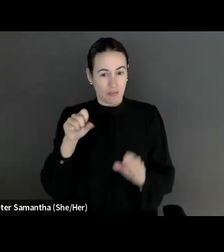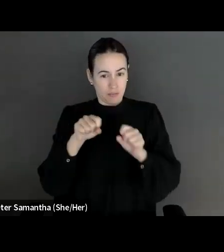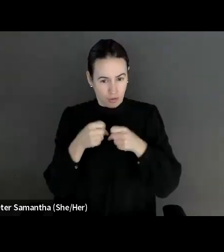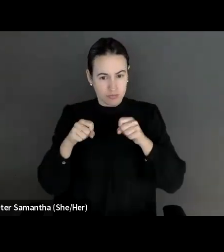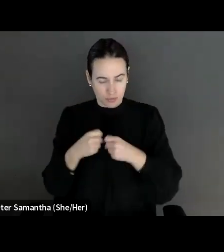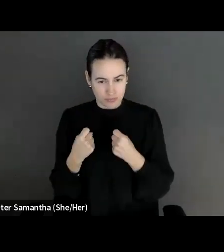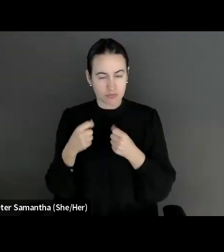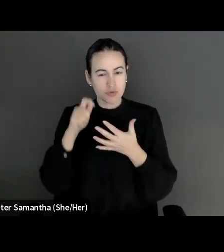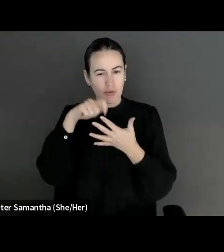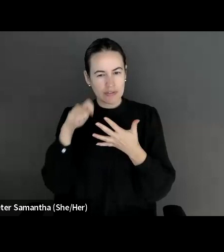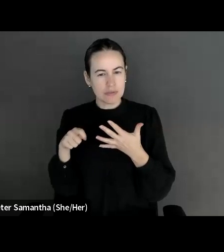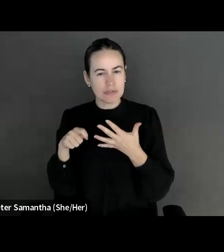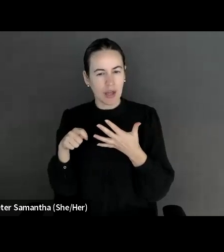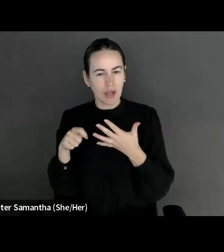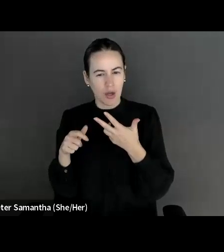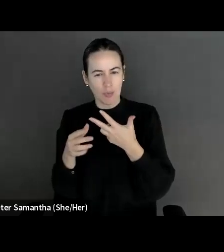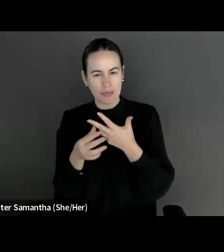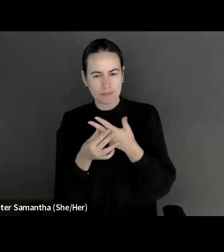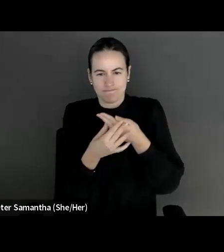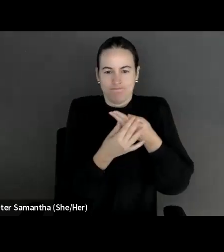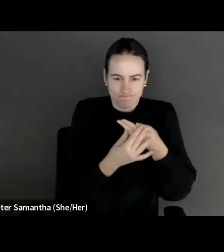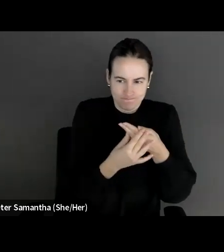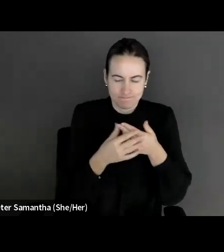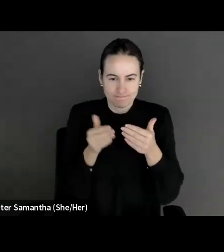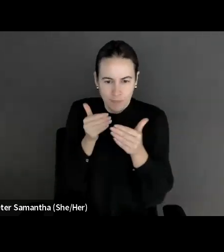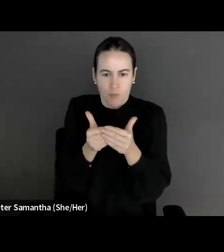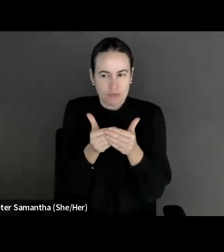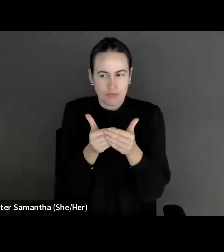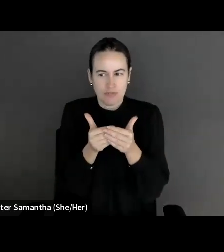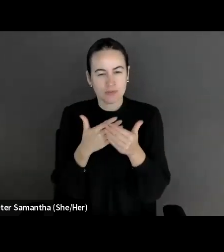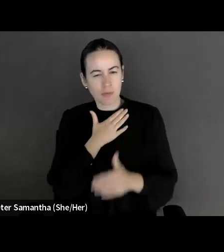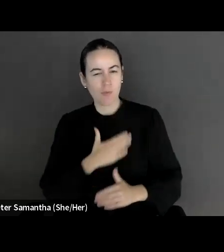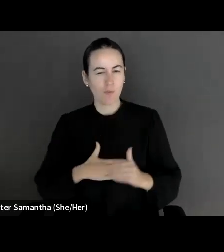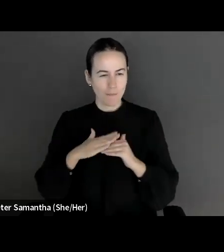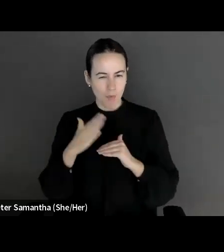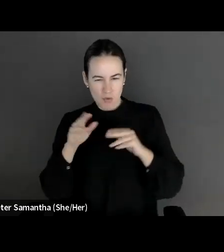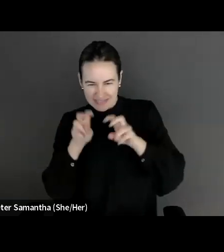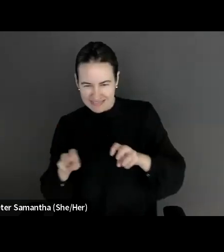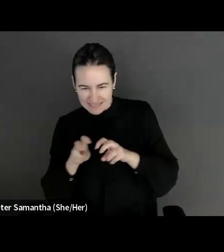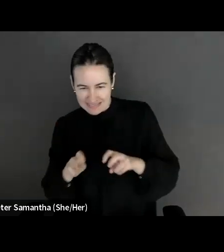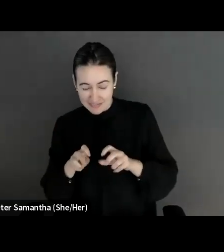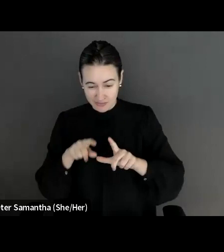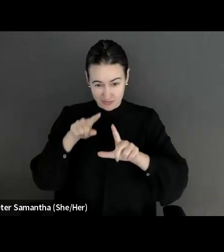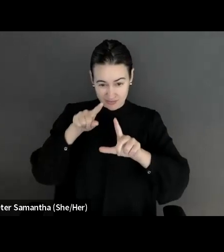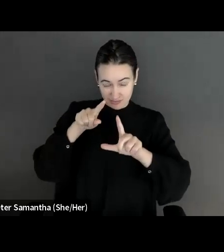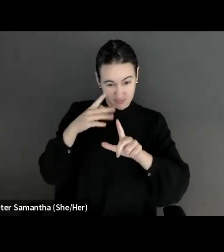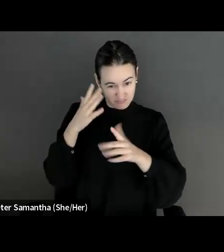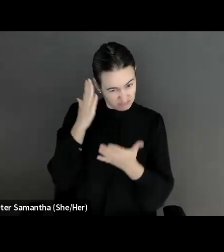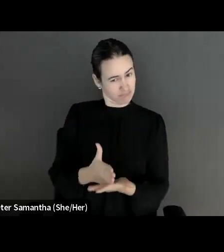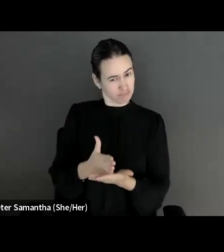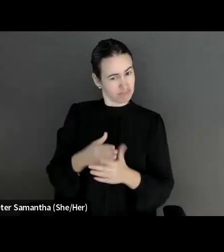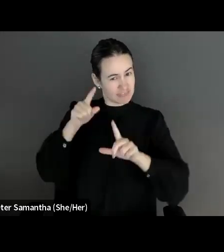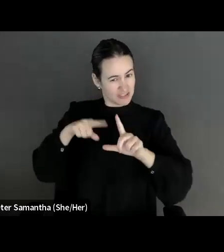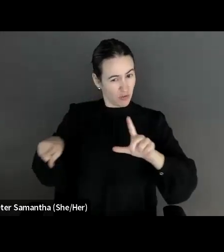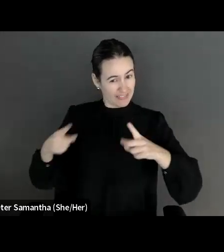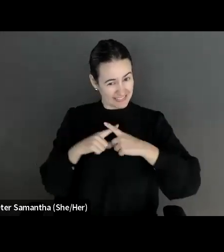together, and we'd need to look further into it, whether there is really a statistical difference between the 3 pause criteria,